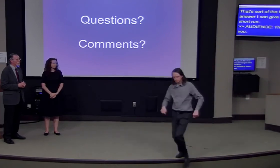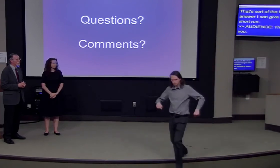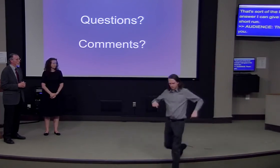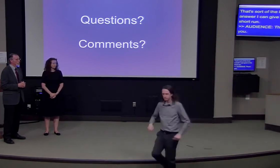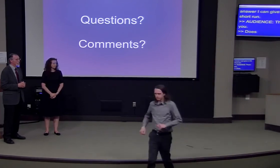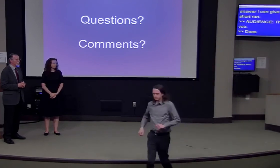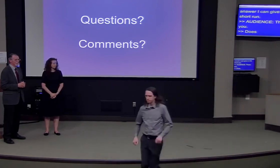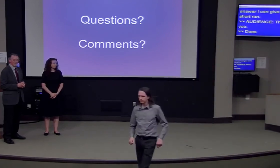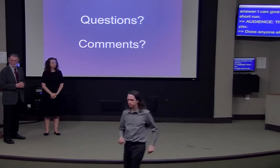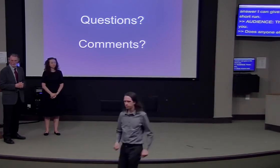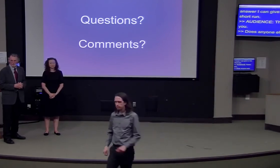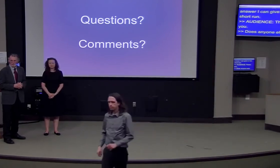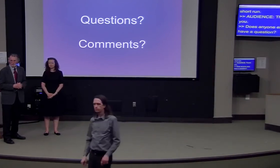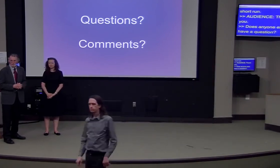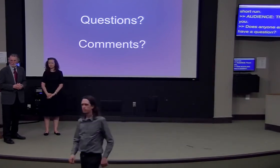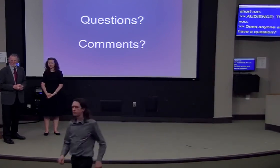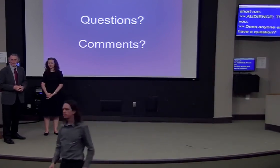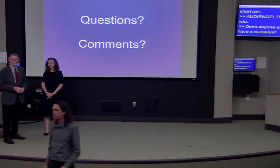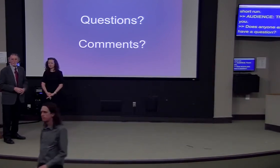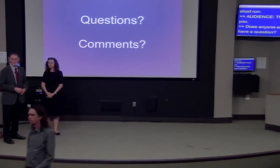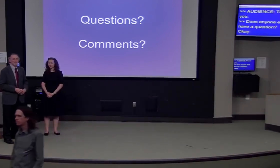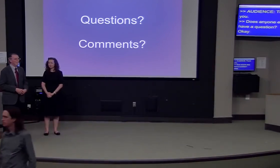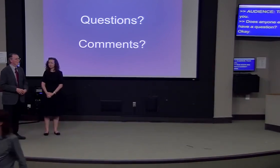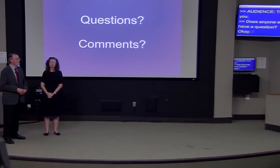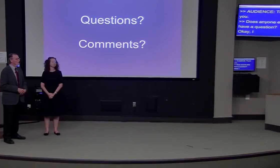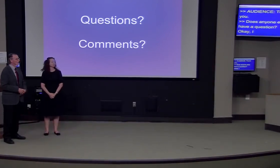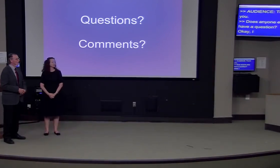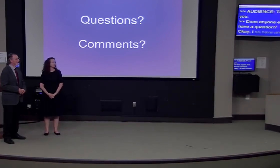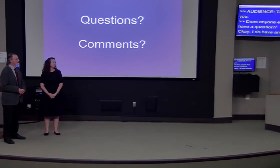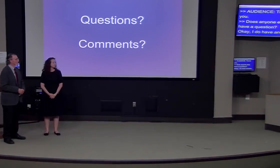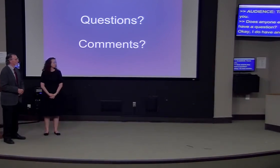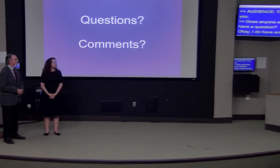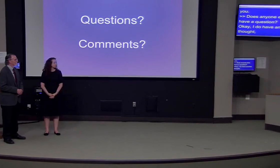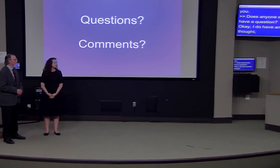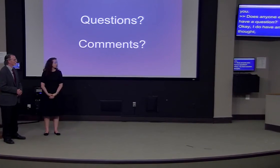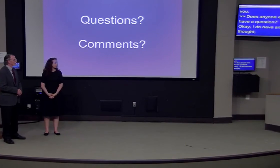Okay, I do have another thought, but I'll hold off on that question until later.